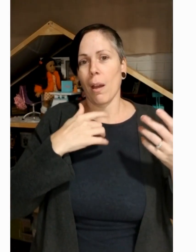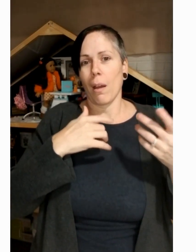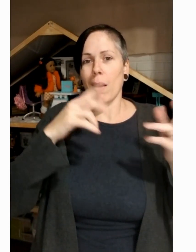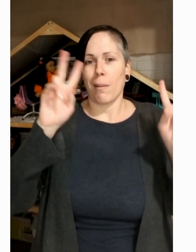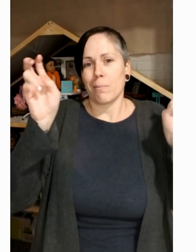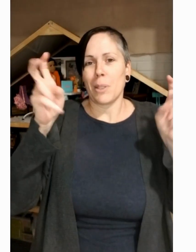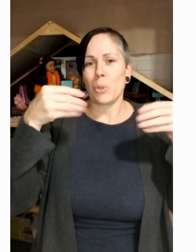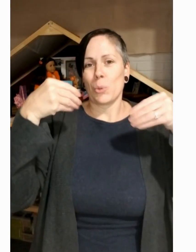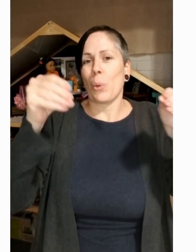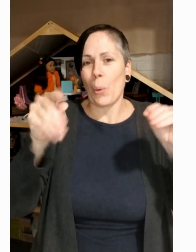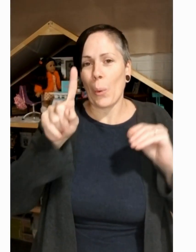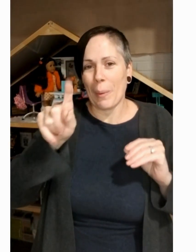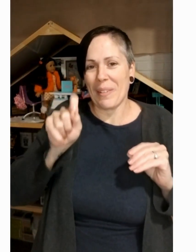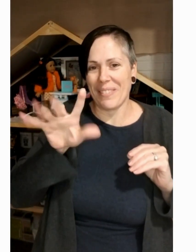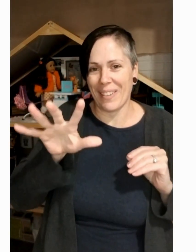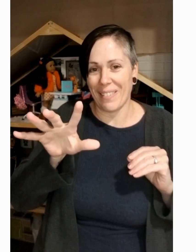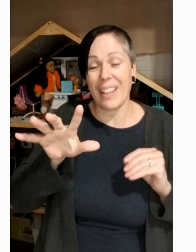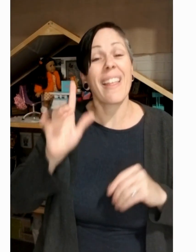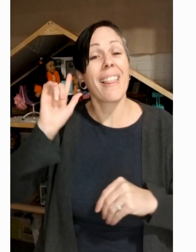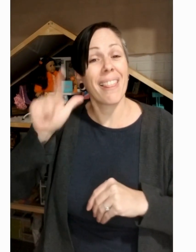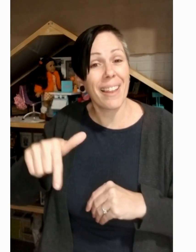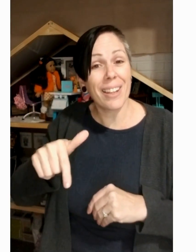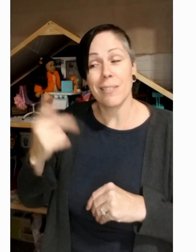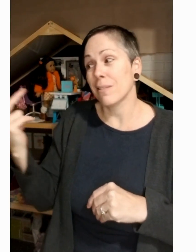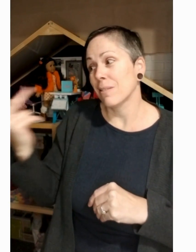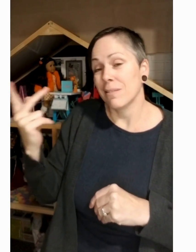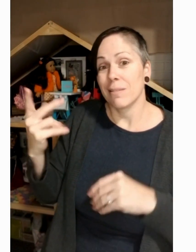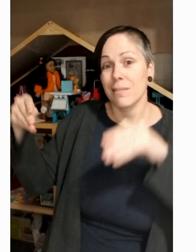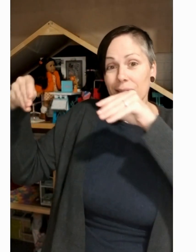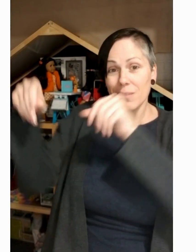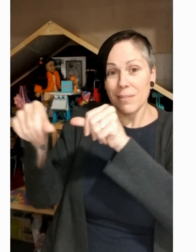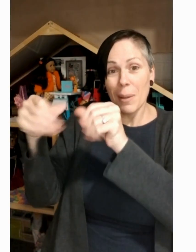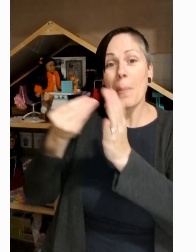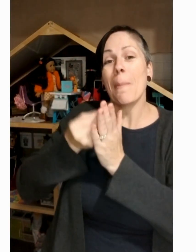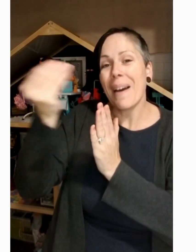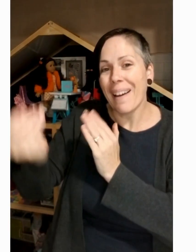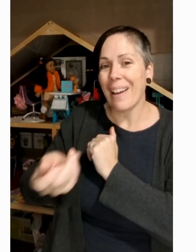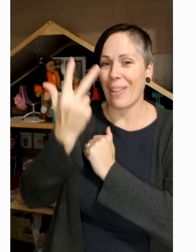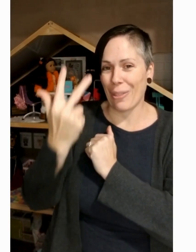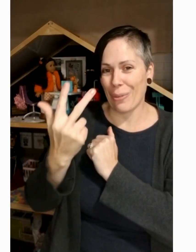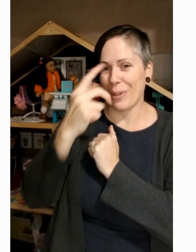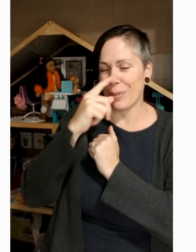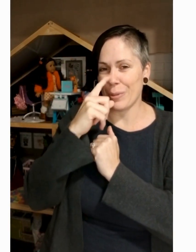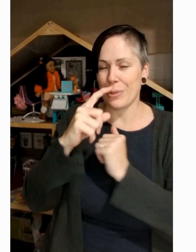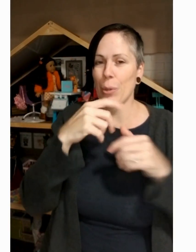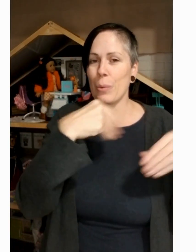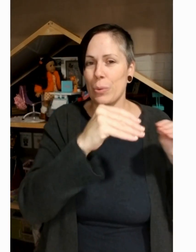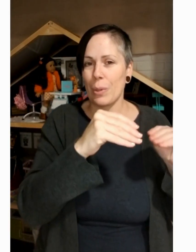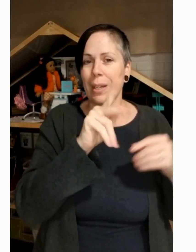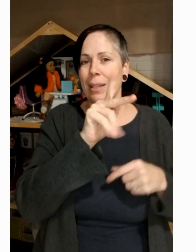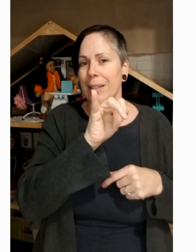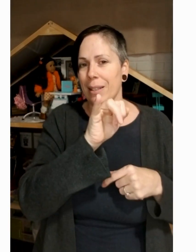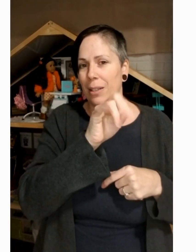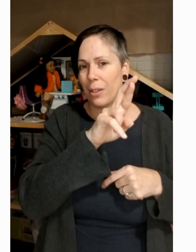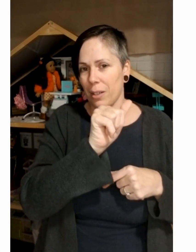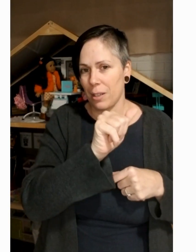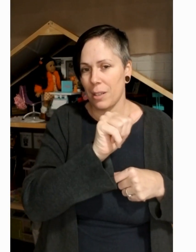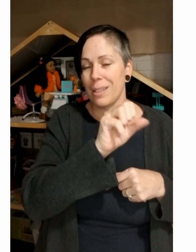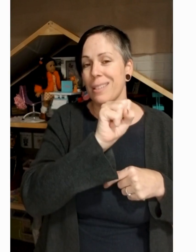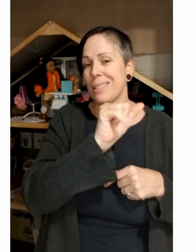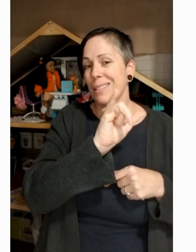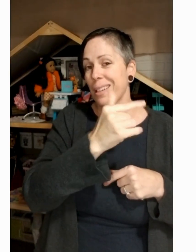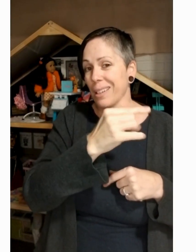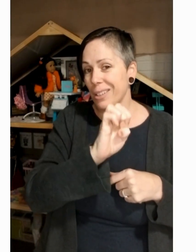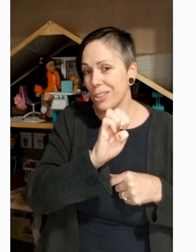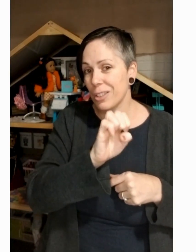dolls. So we sold Kira, Sage, and Evie. And we brought in Moana,